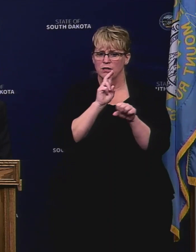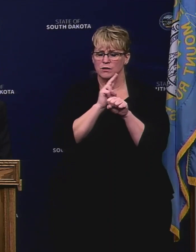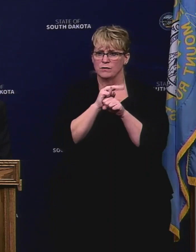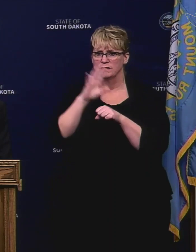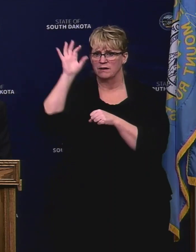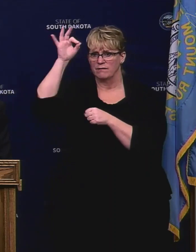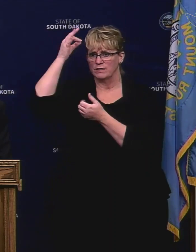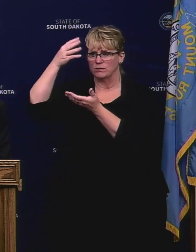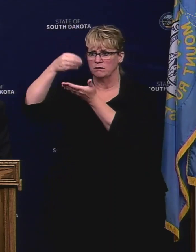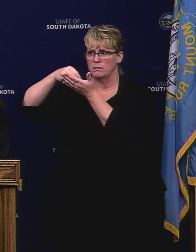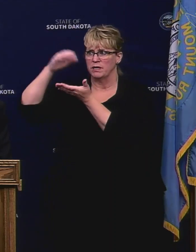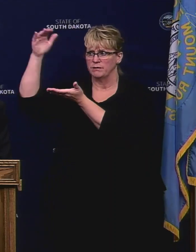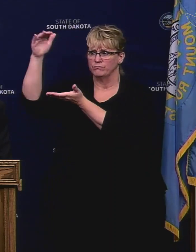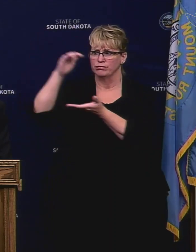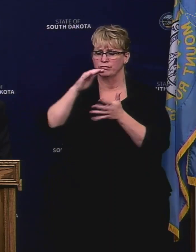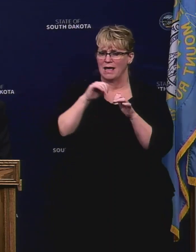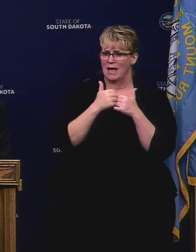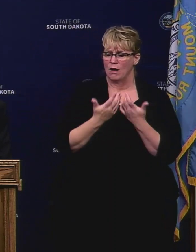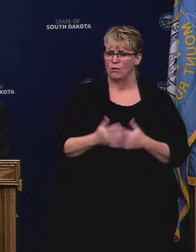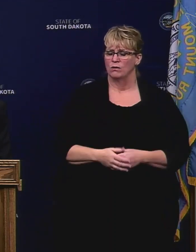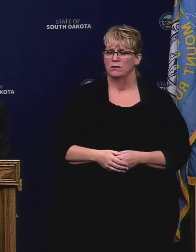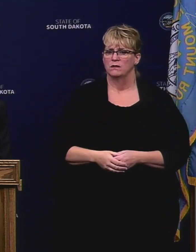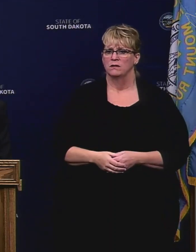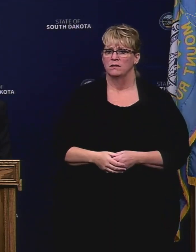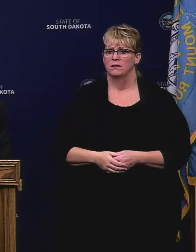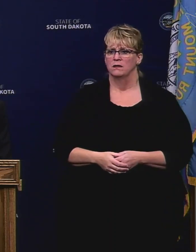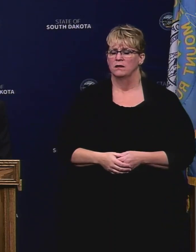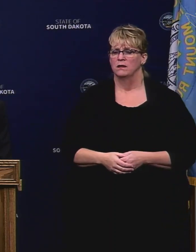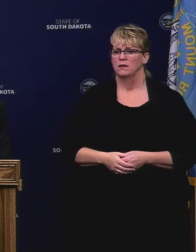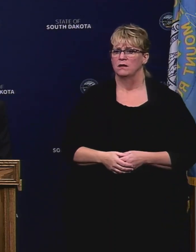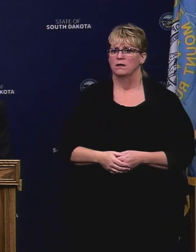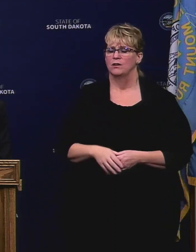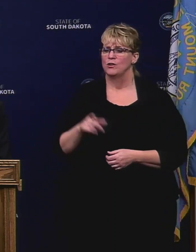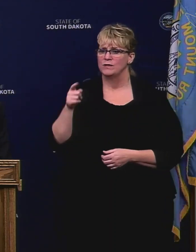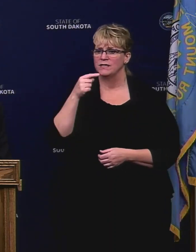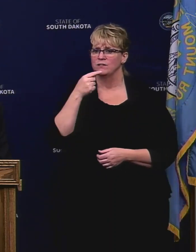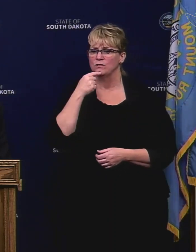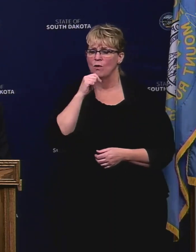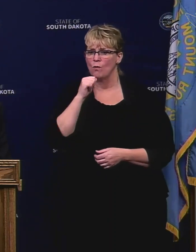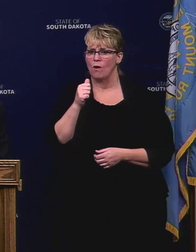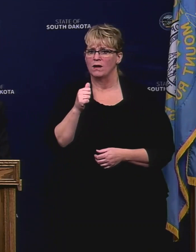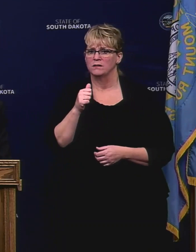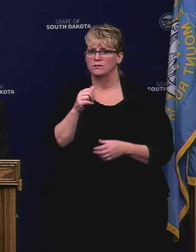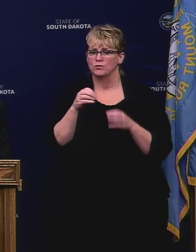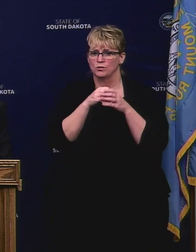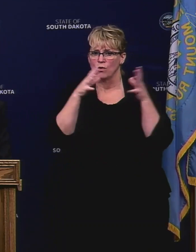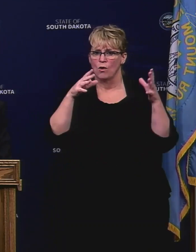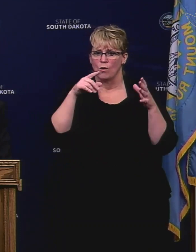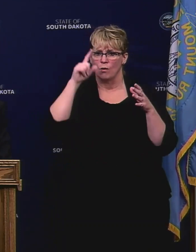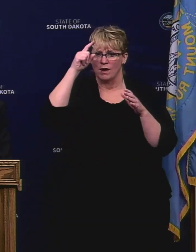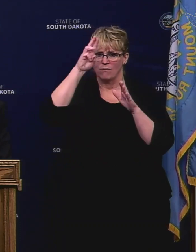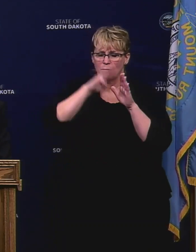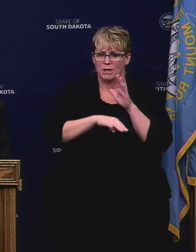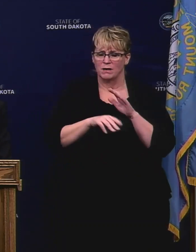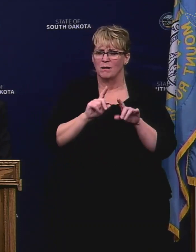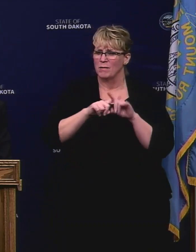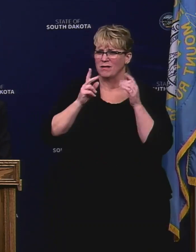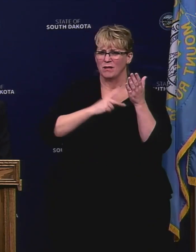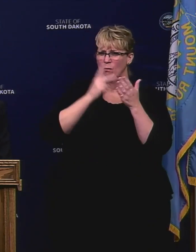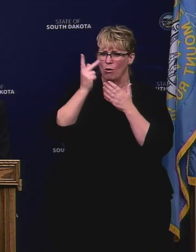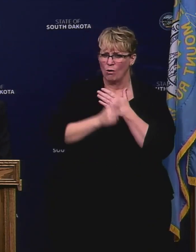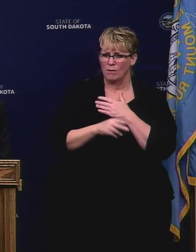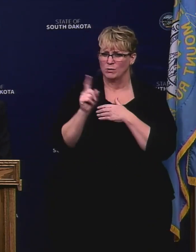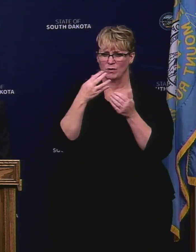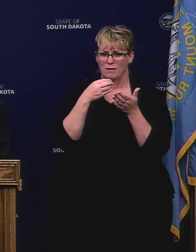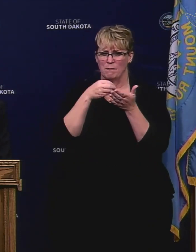money. You know, you had mentioned not wanting to grow government, but what are those programs, or where would that